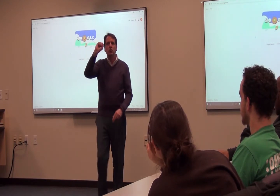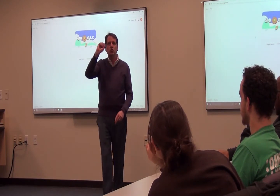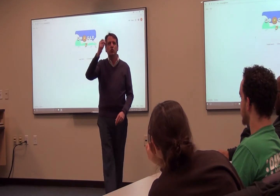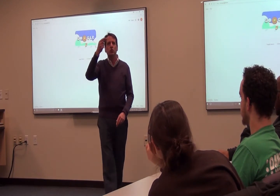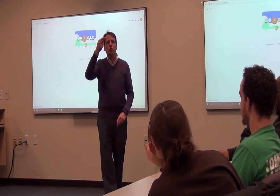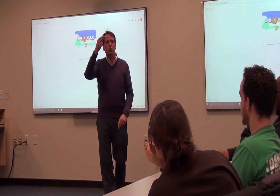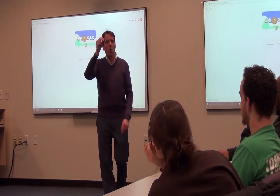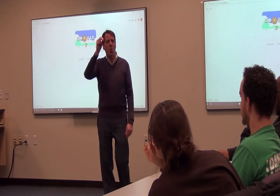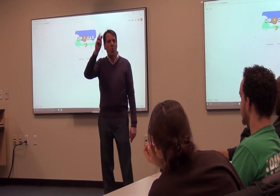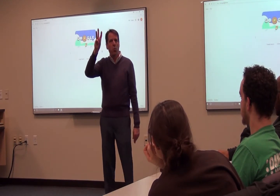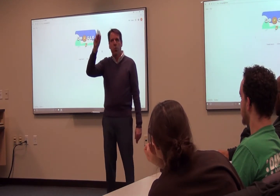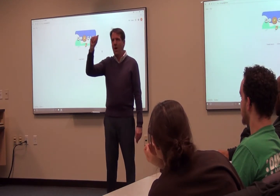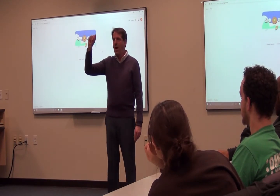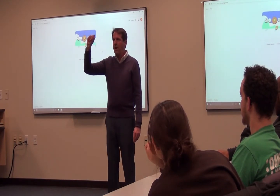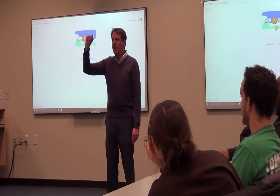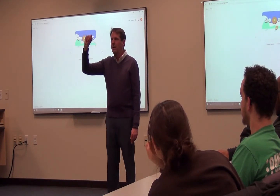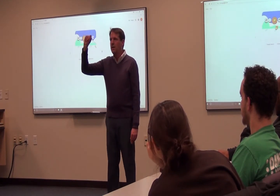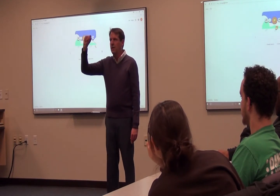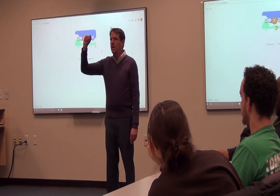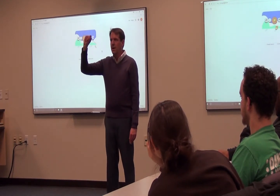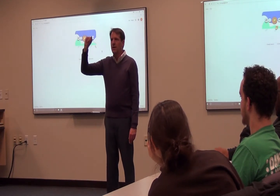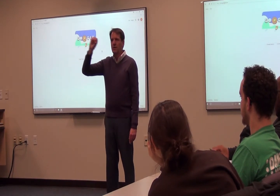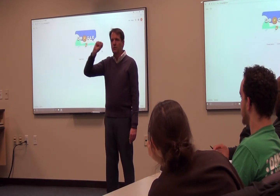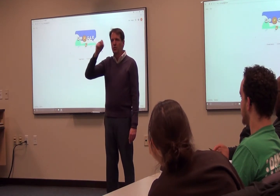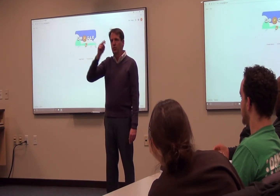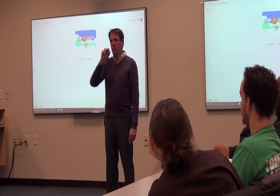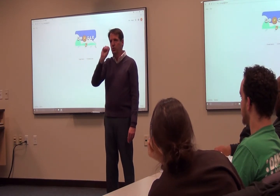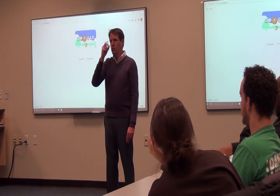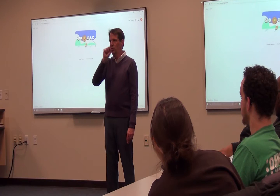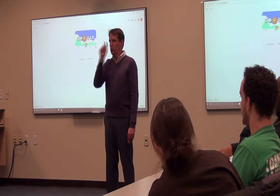1989 is the Showa